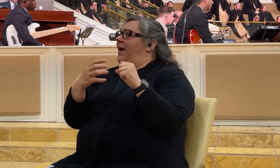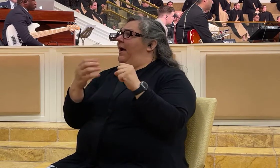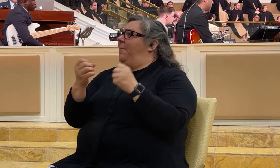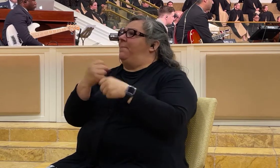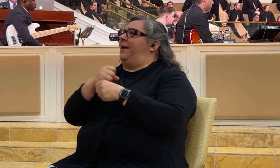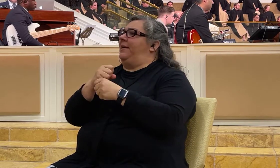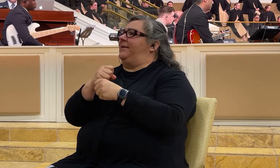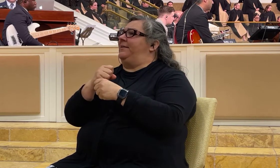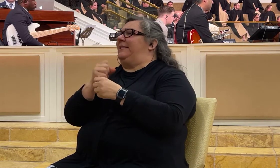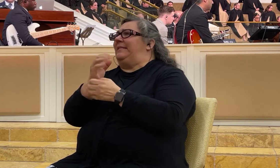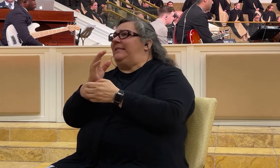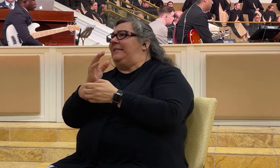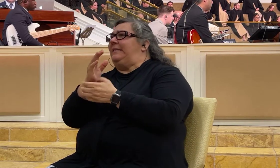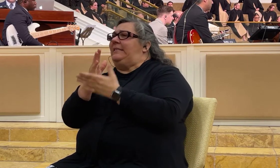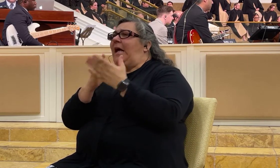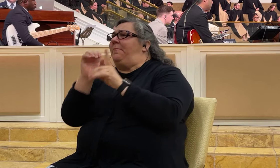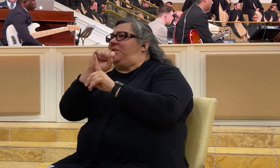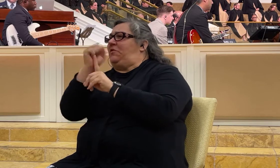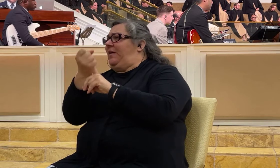at least in some cases,